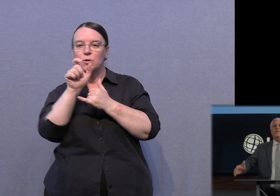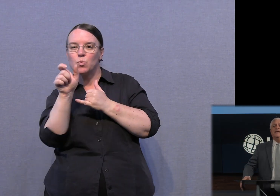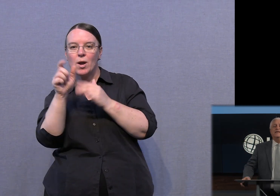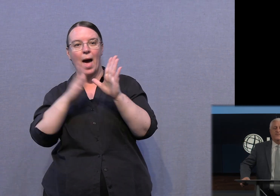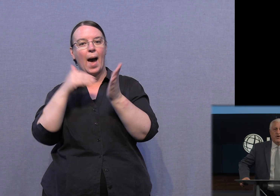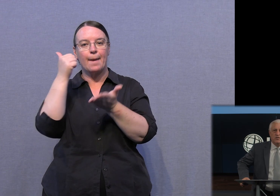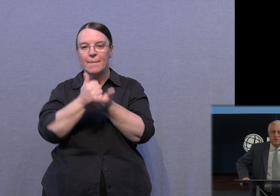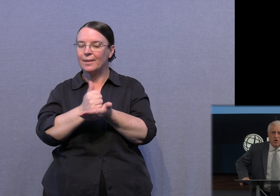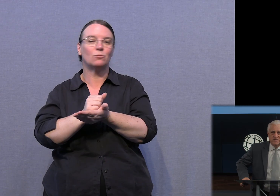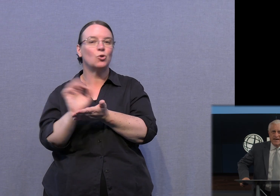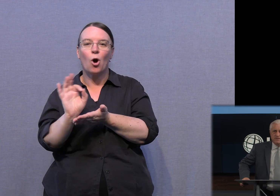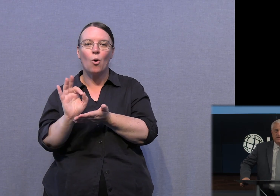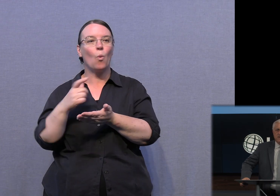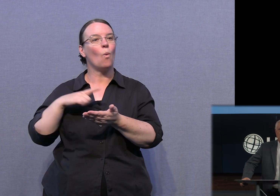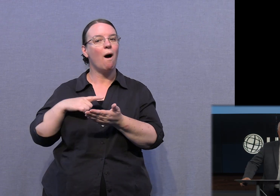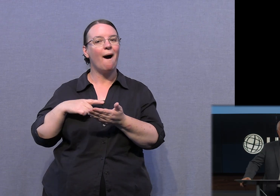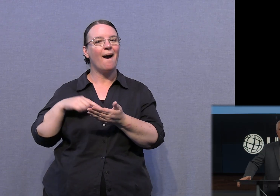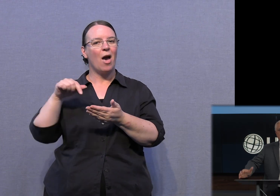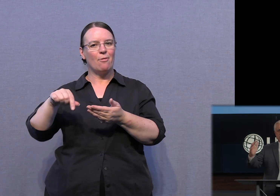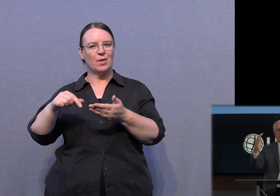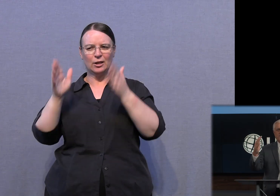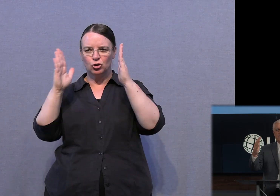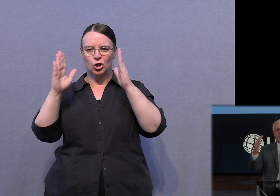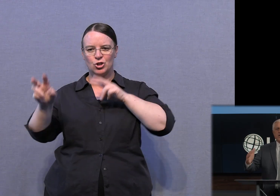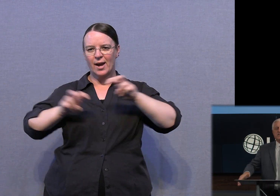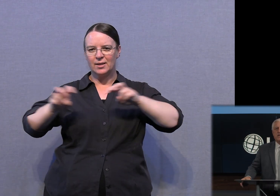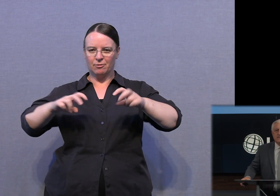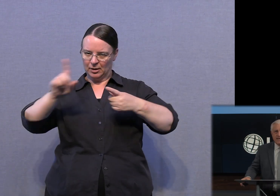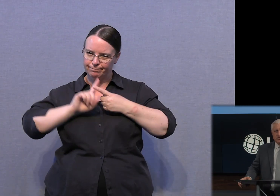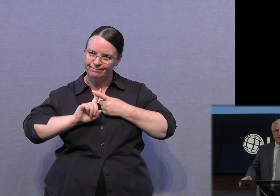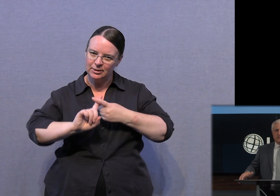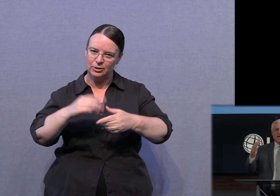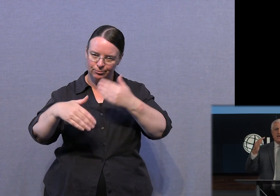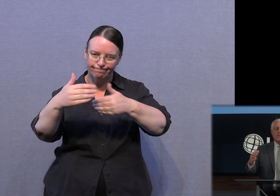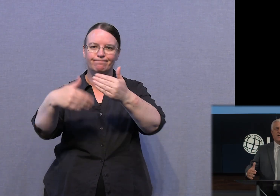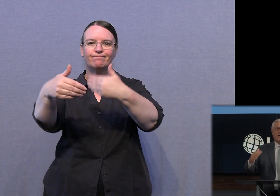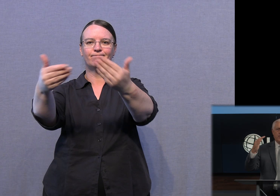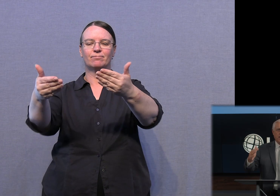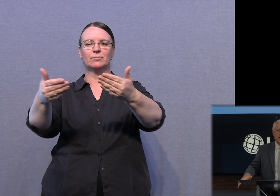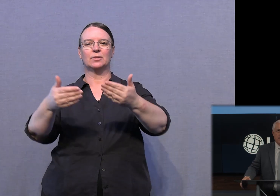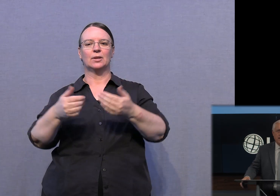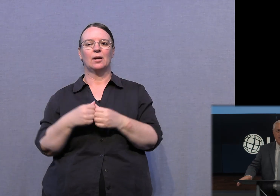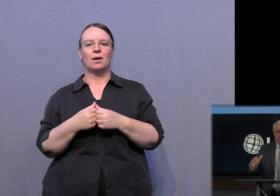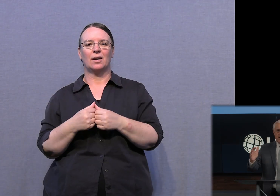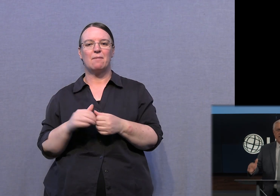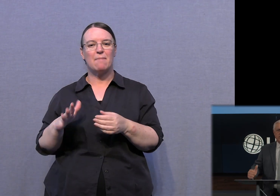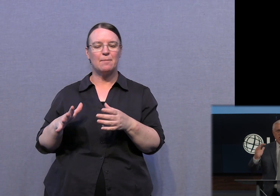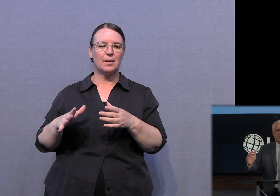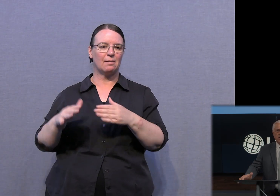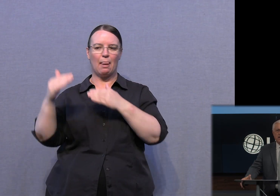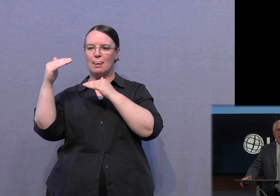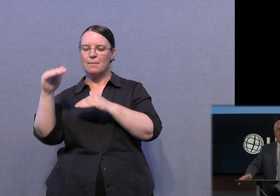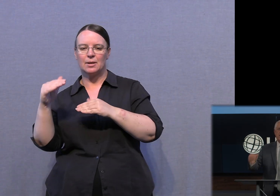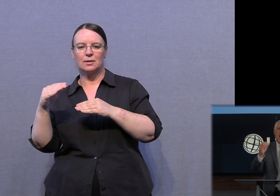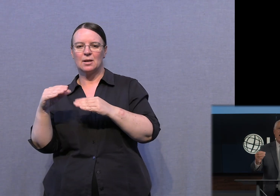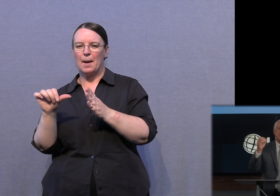church may be in difficult circumstances. We may suffer various limitations economically, politically, medically,